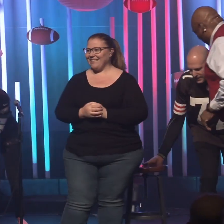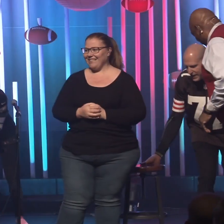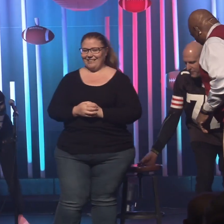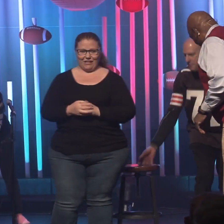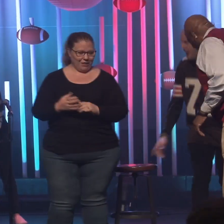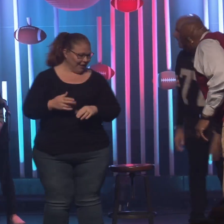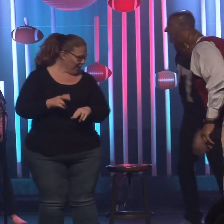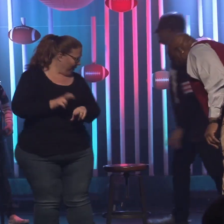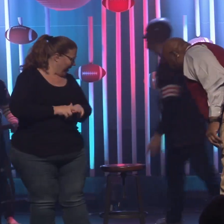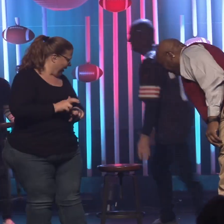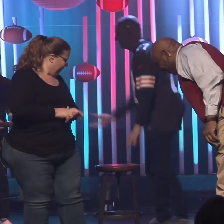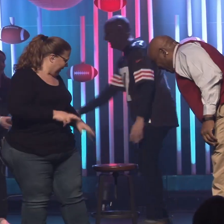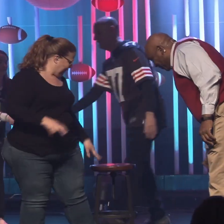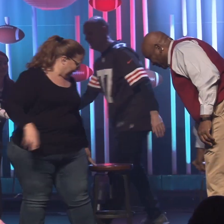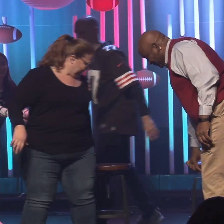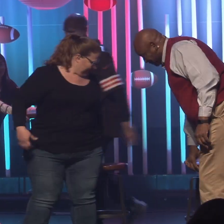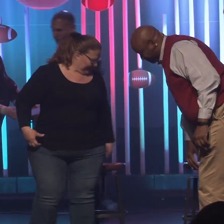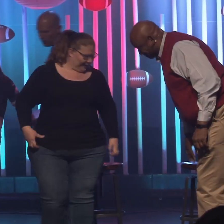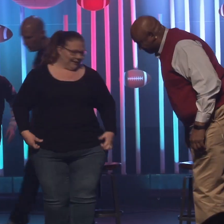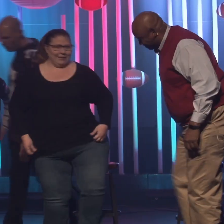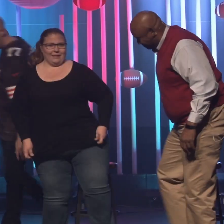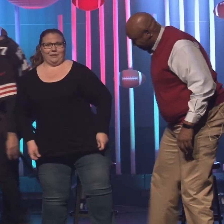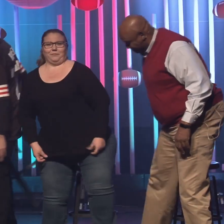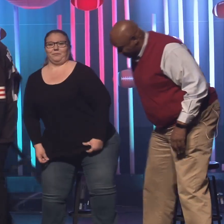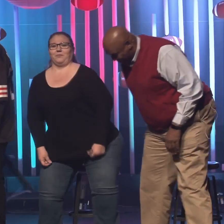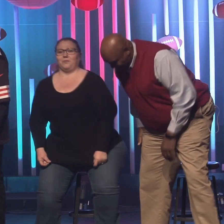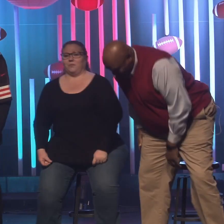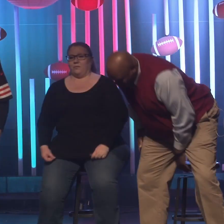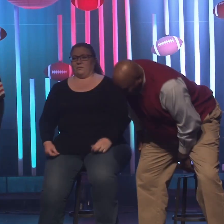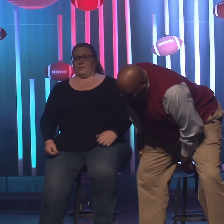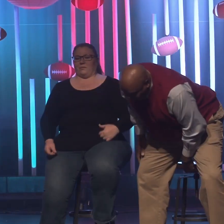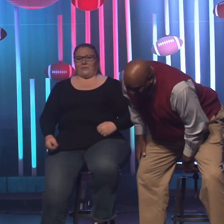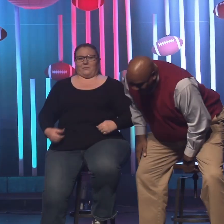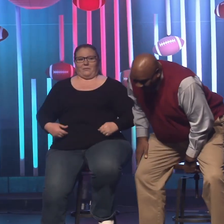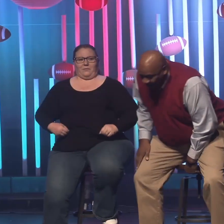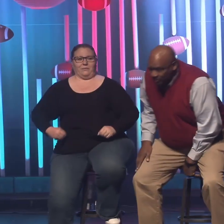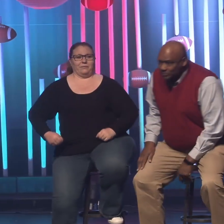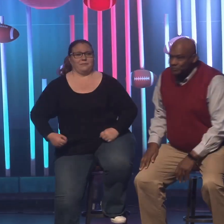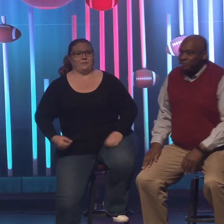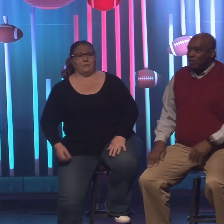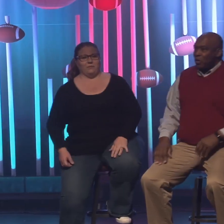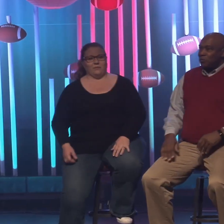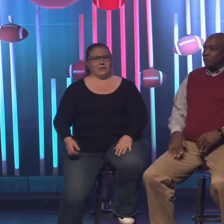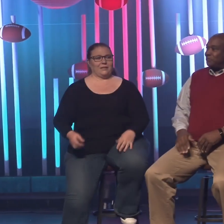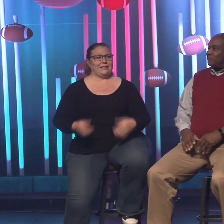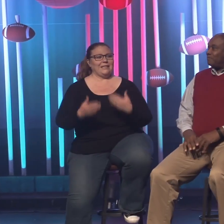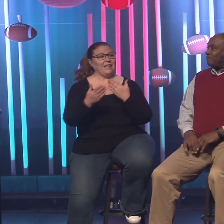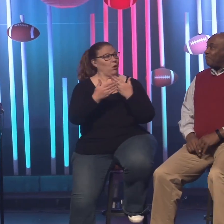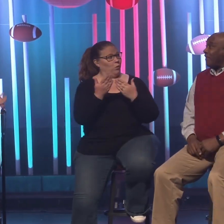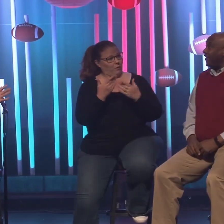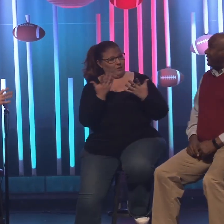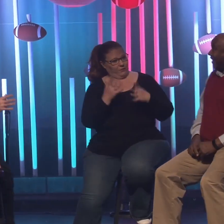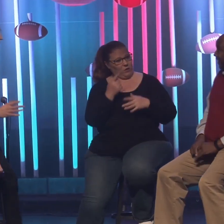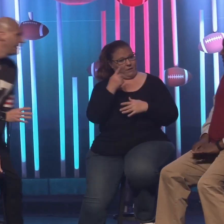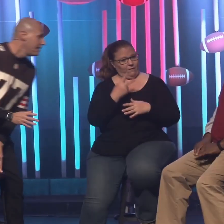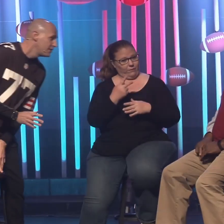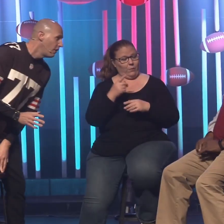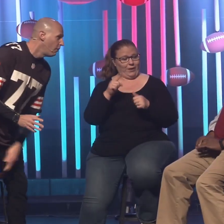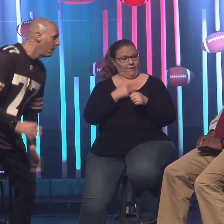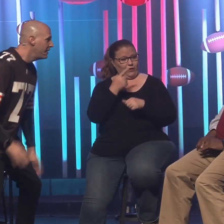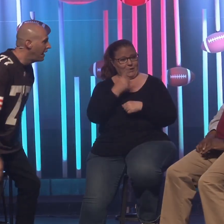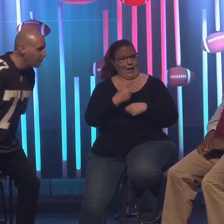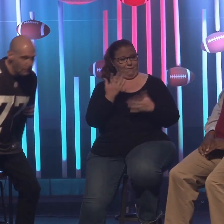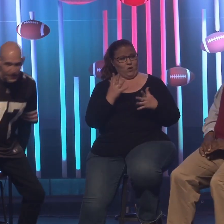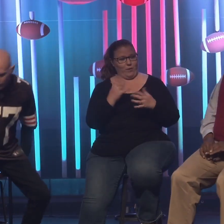have a seat, everybody. Yes. Well, we wanted to, we're about done with the first half already. Yes.